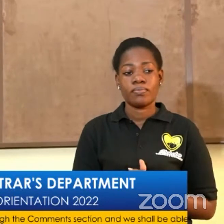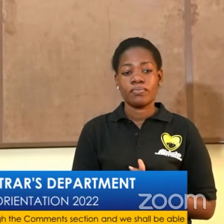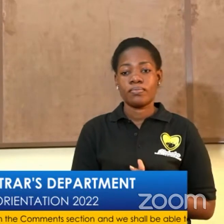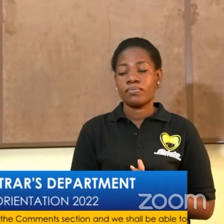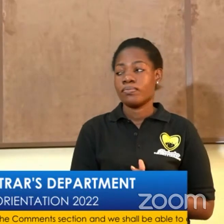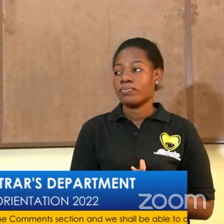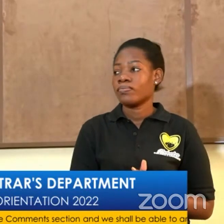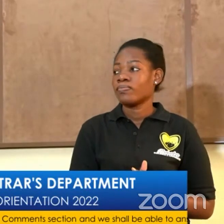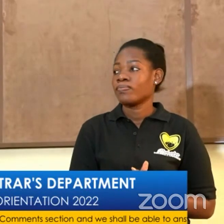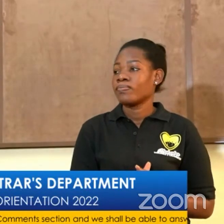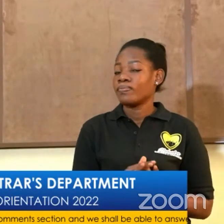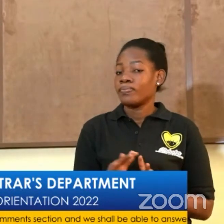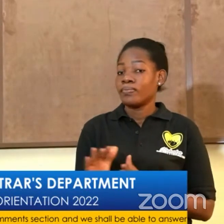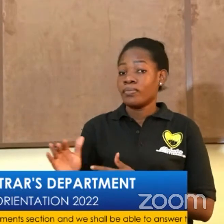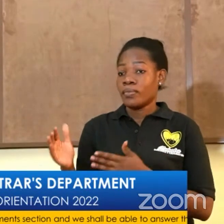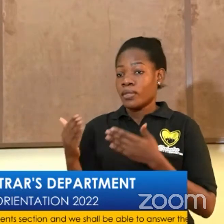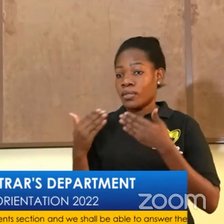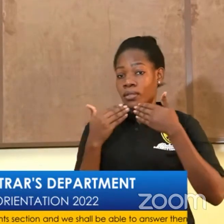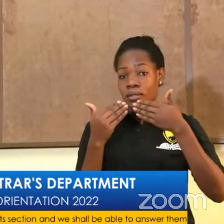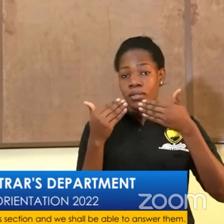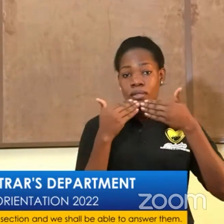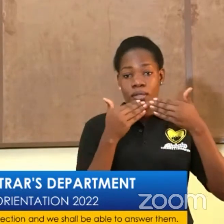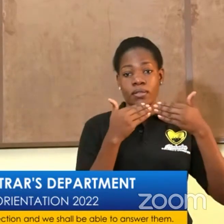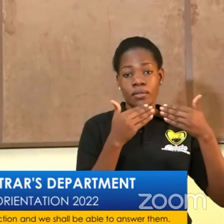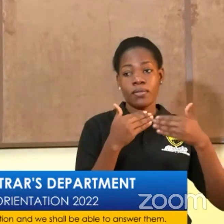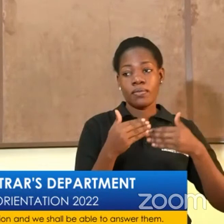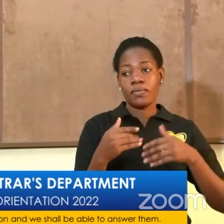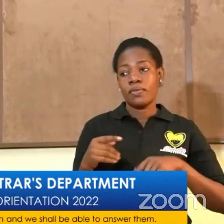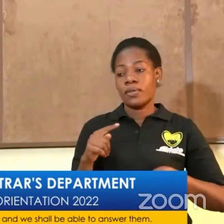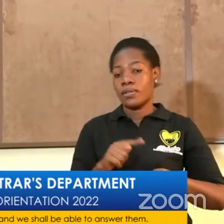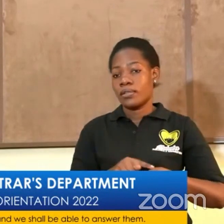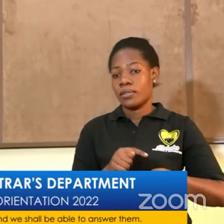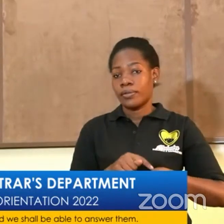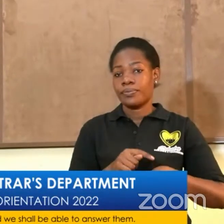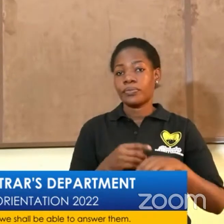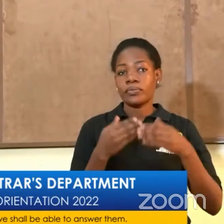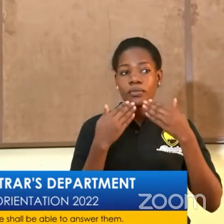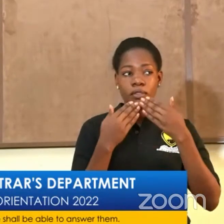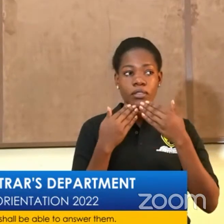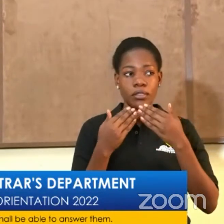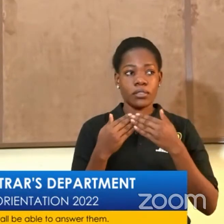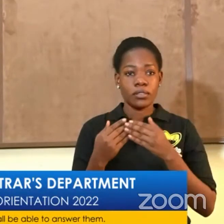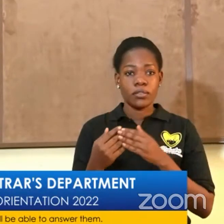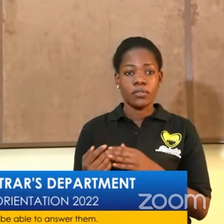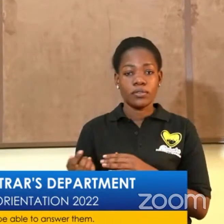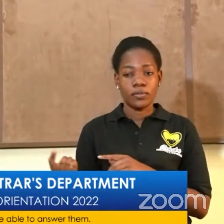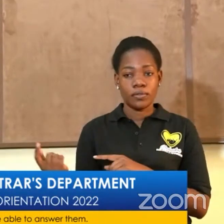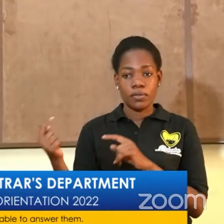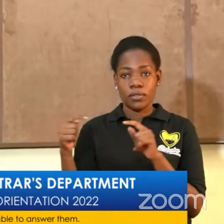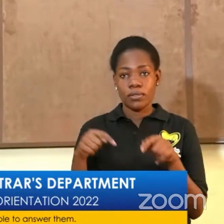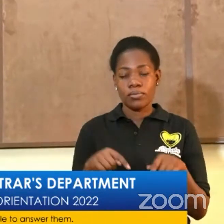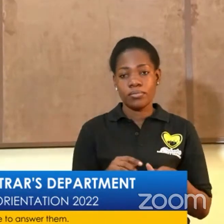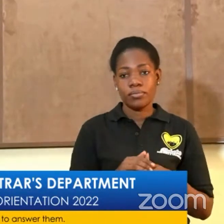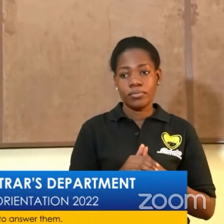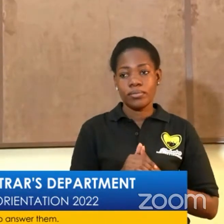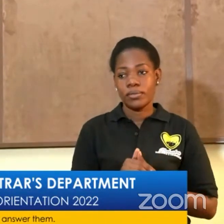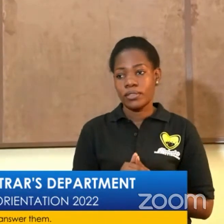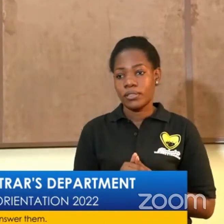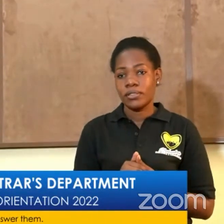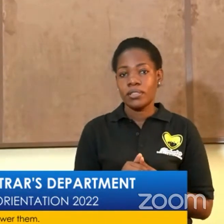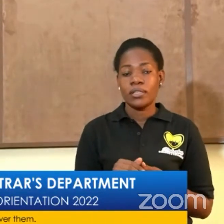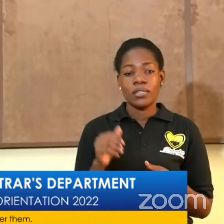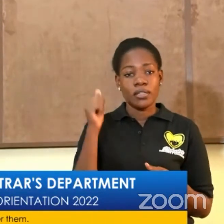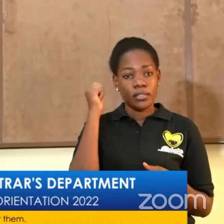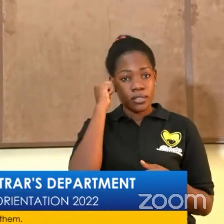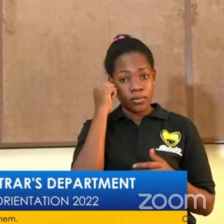Thank you very much for your time. Thank you for attending this session. Academic